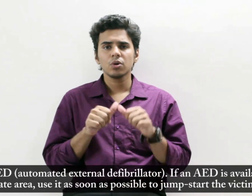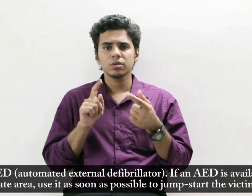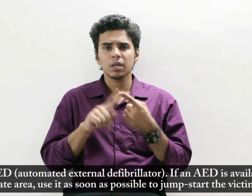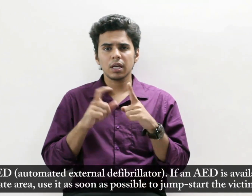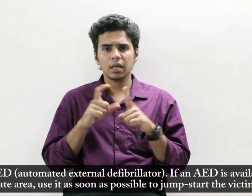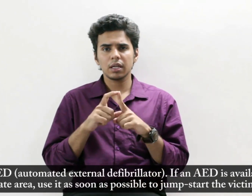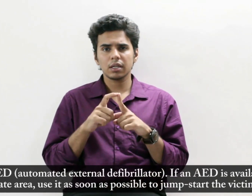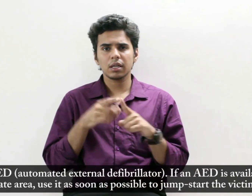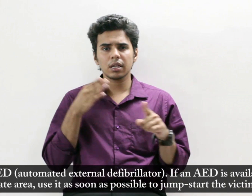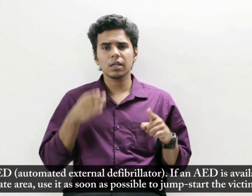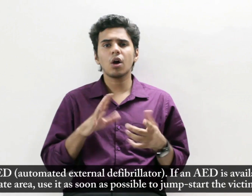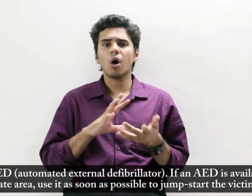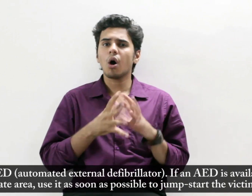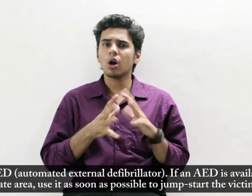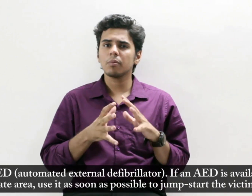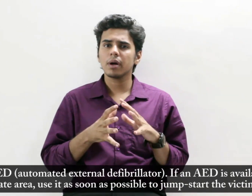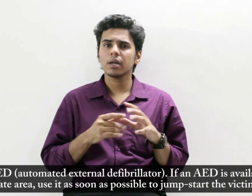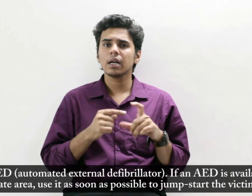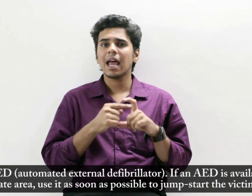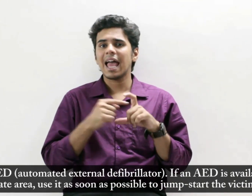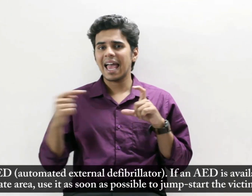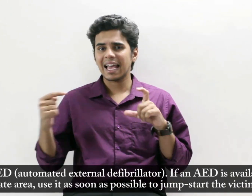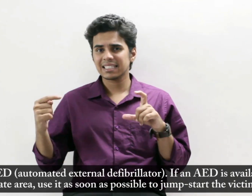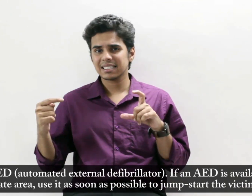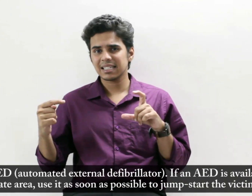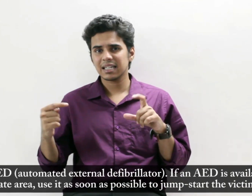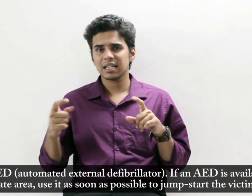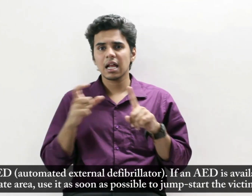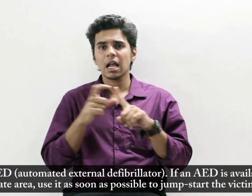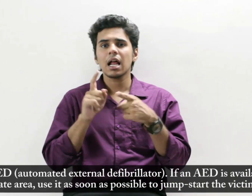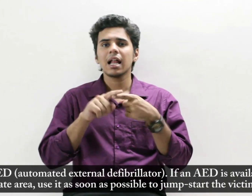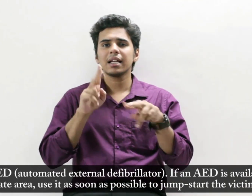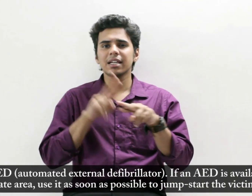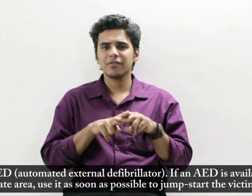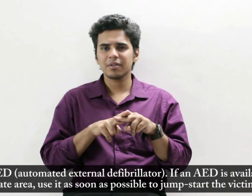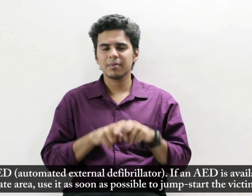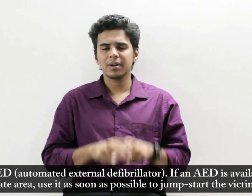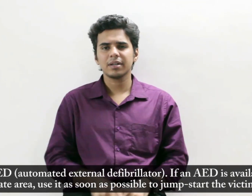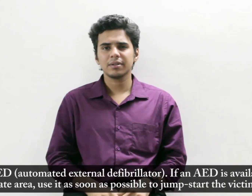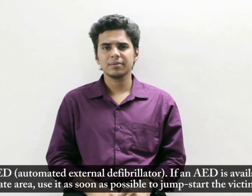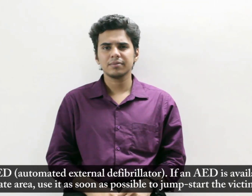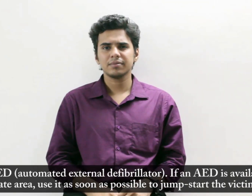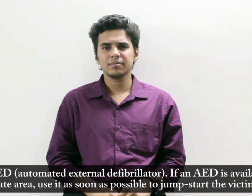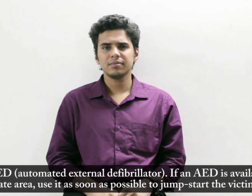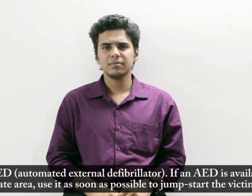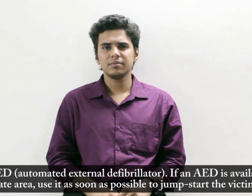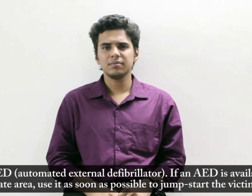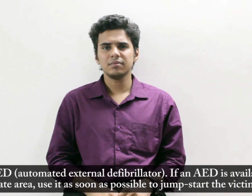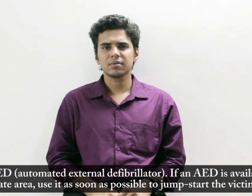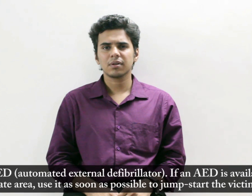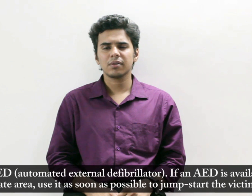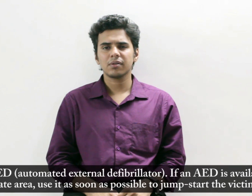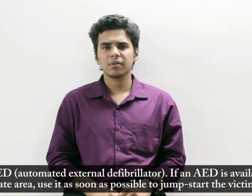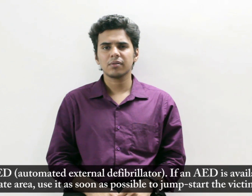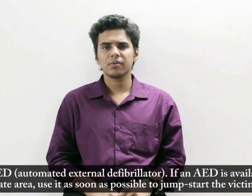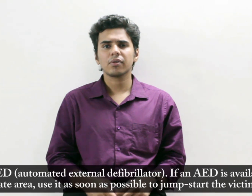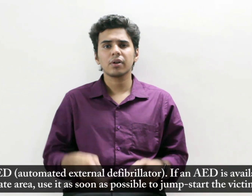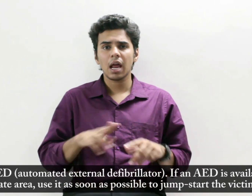Use an AED automated external defibrillator. If an AED is available in the immediate